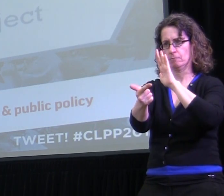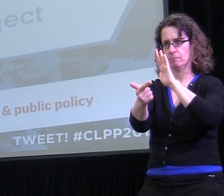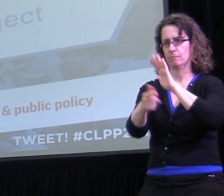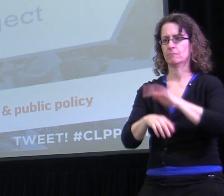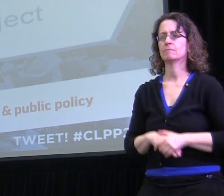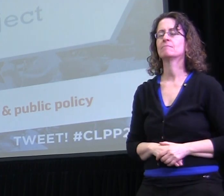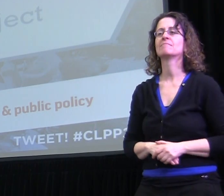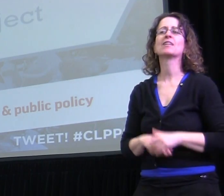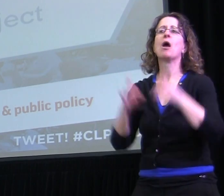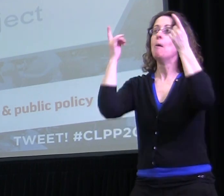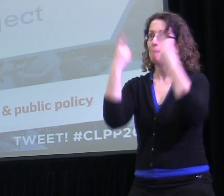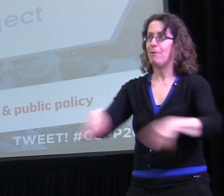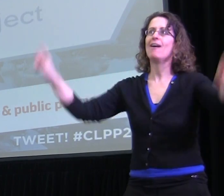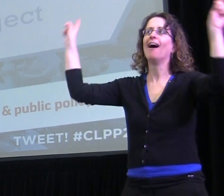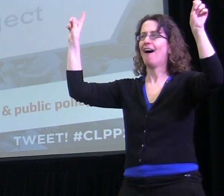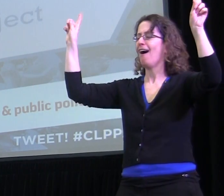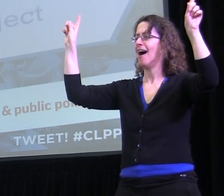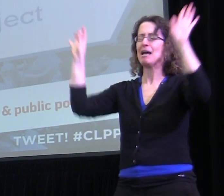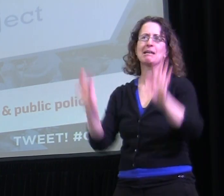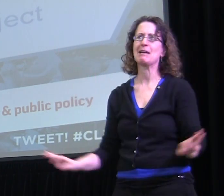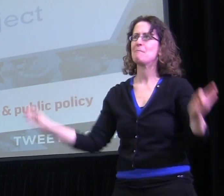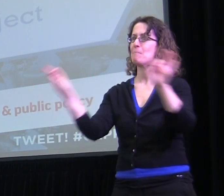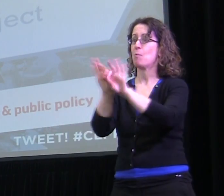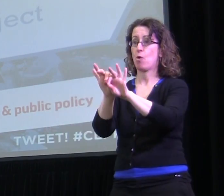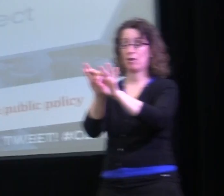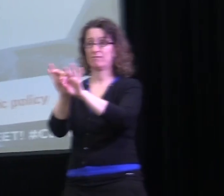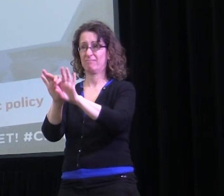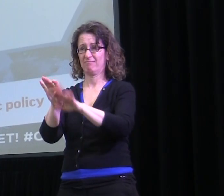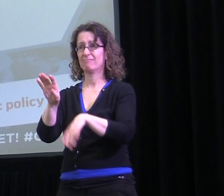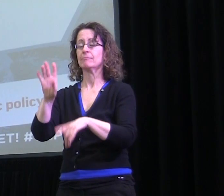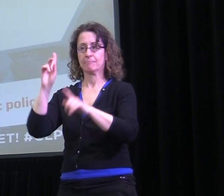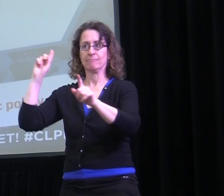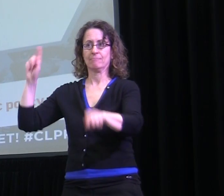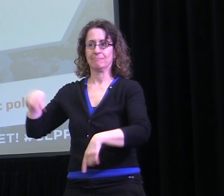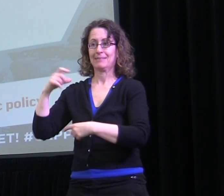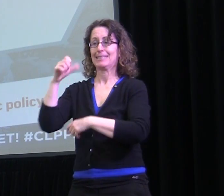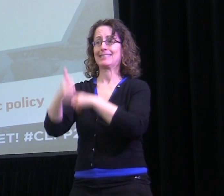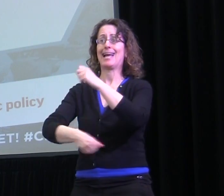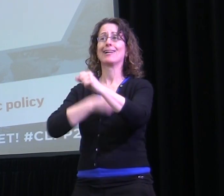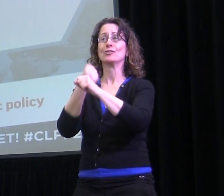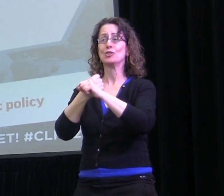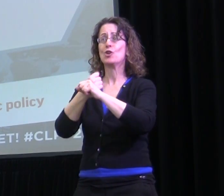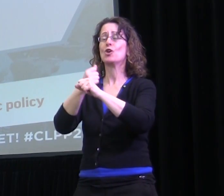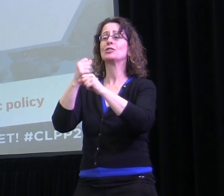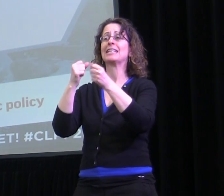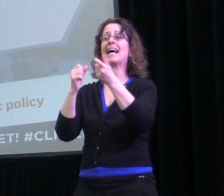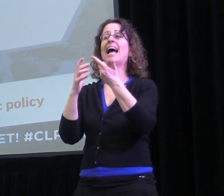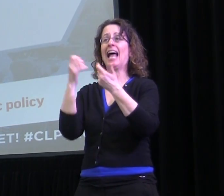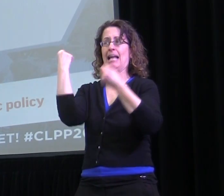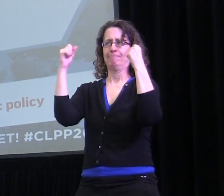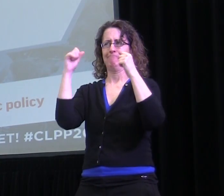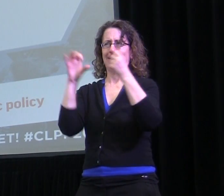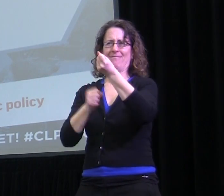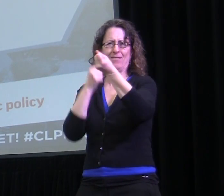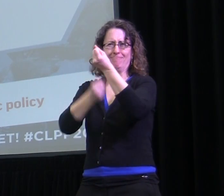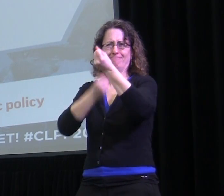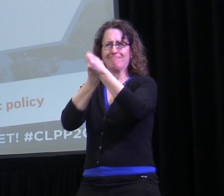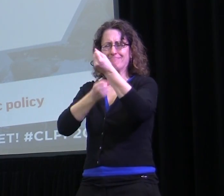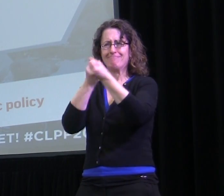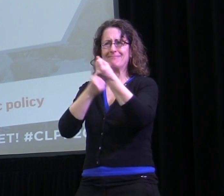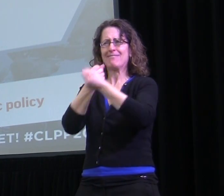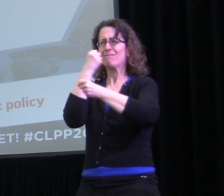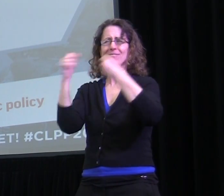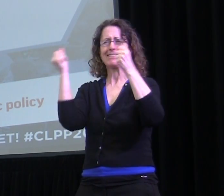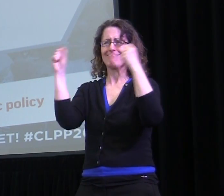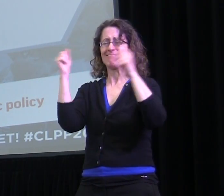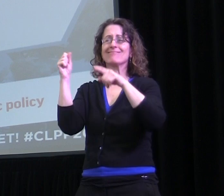This was a victory, for after 10 years, advocates were unable to pass this bill. What made it different last year? I'll